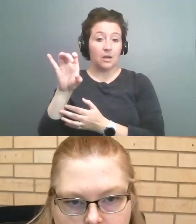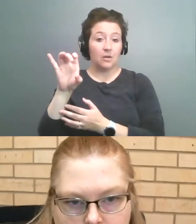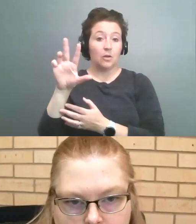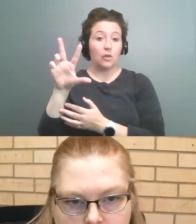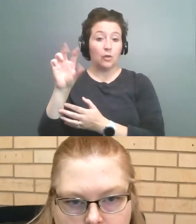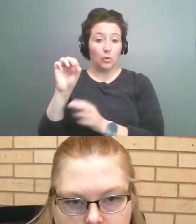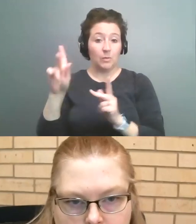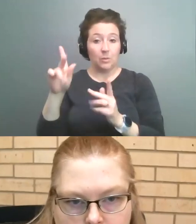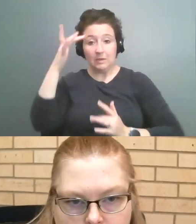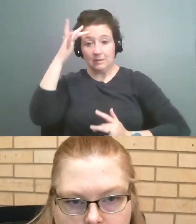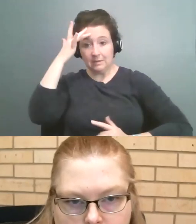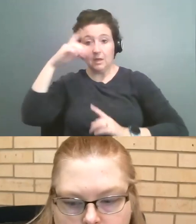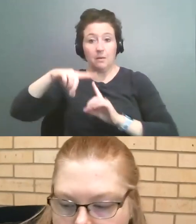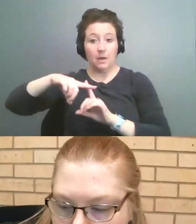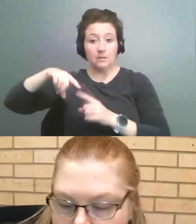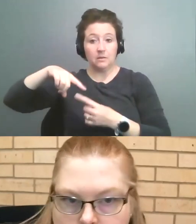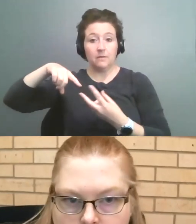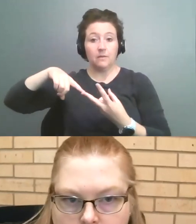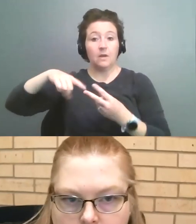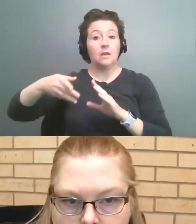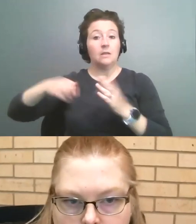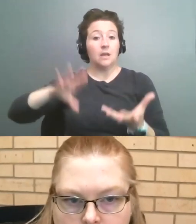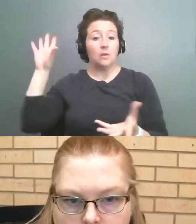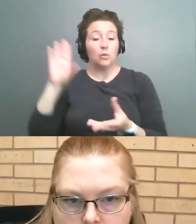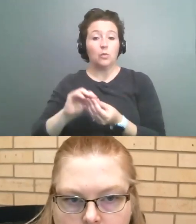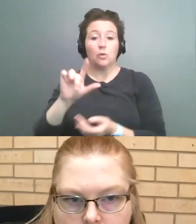2,830, and our deaths are 27.